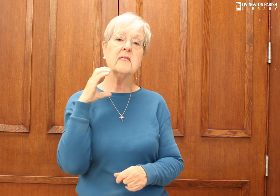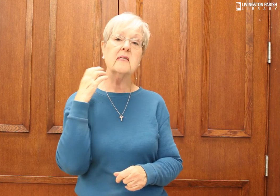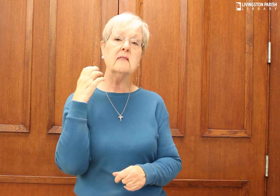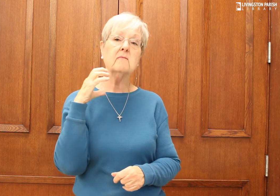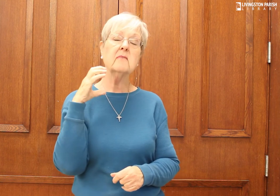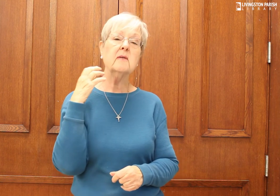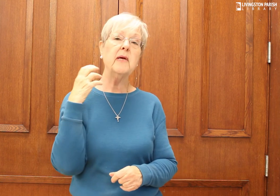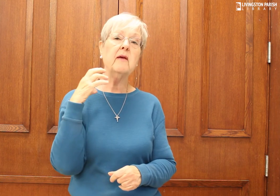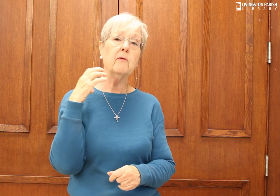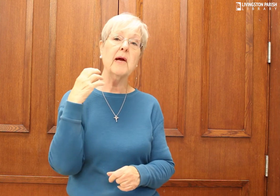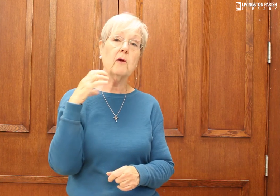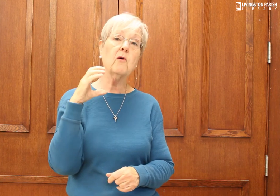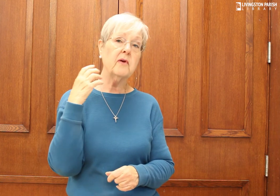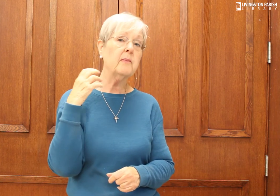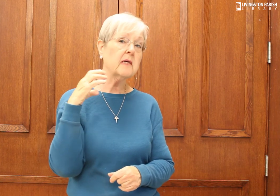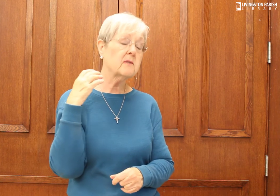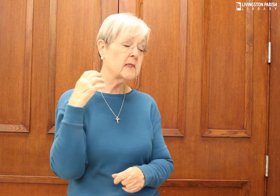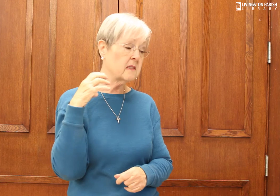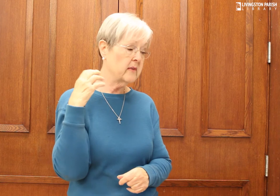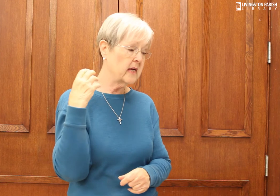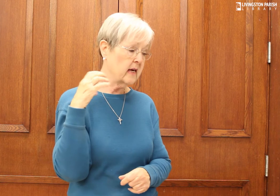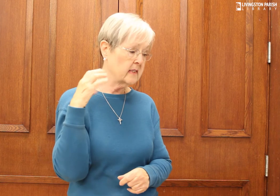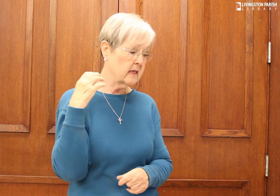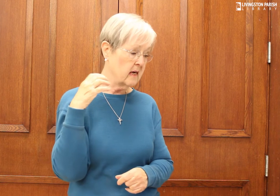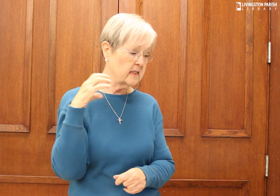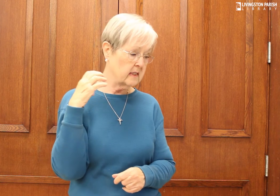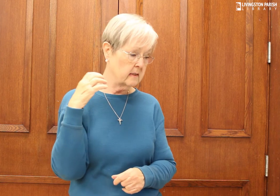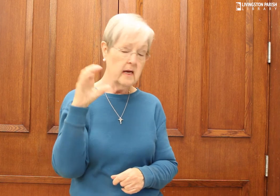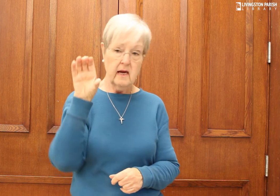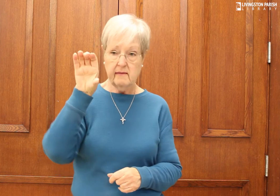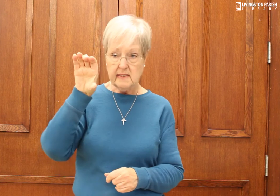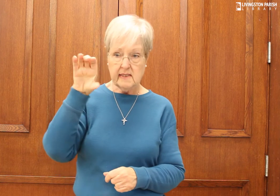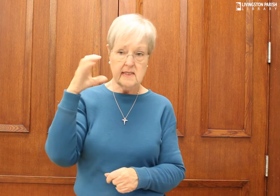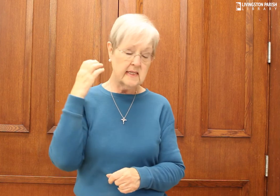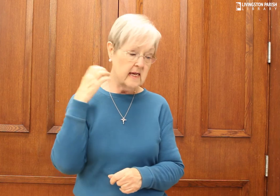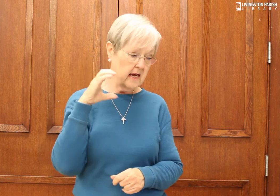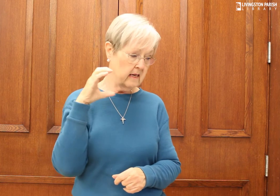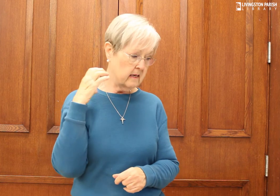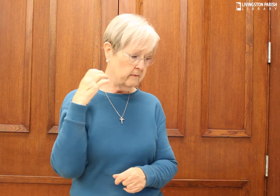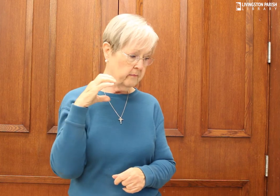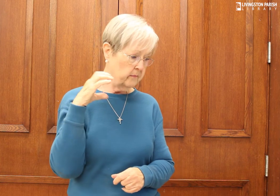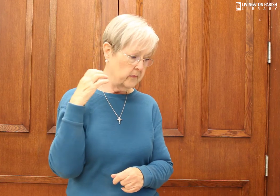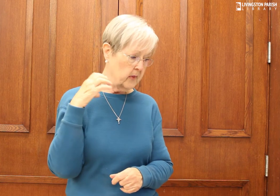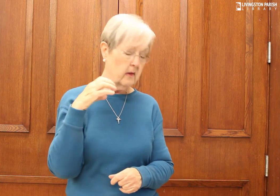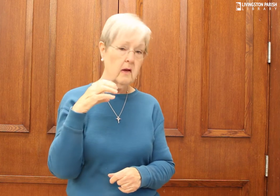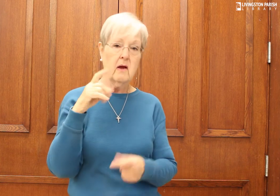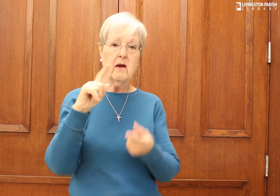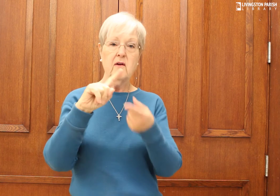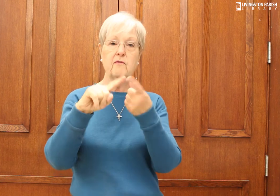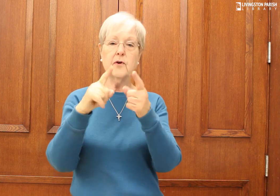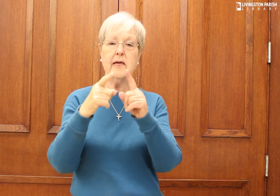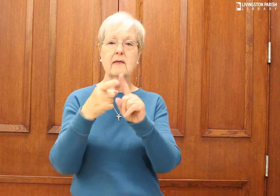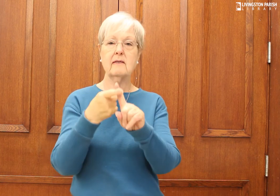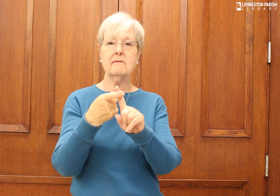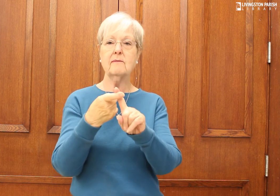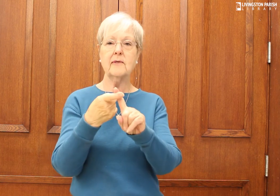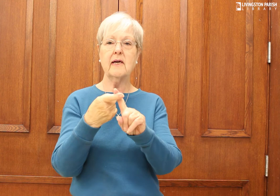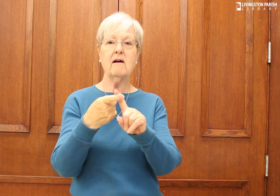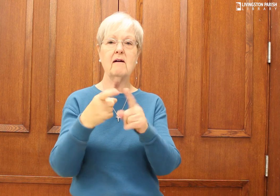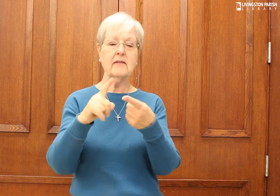Cousin, could be either male or female, so it's on the neck as a cousin, and that's the C hand. friend. We all need